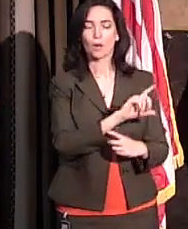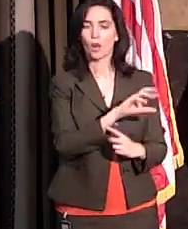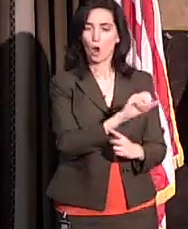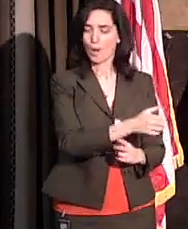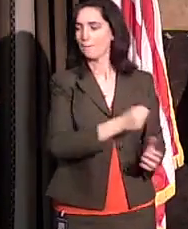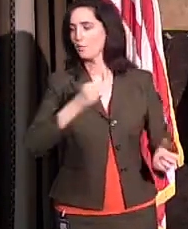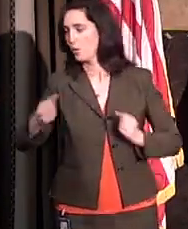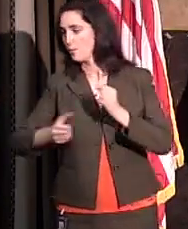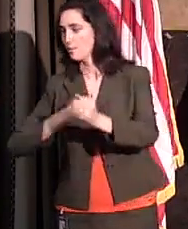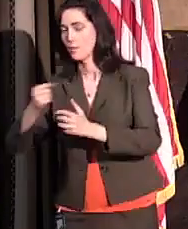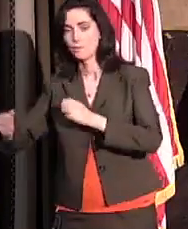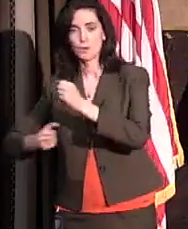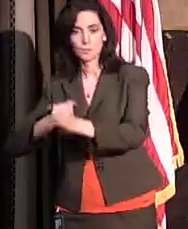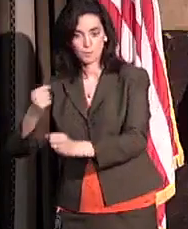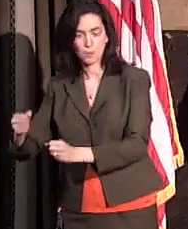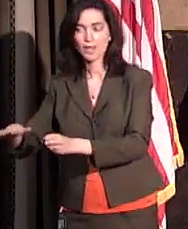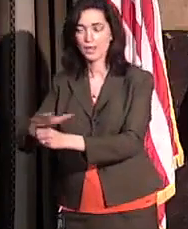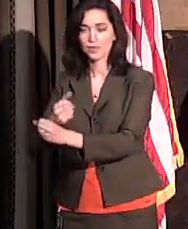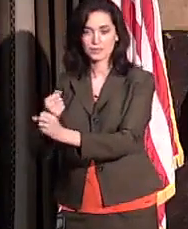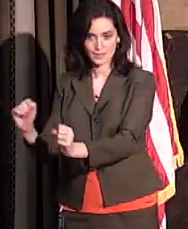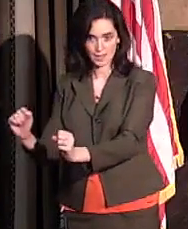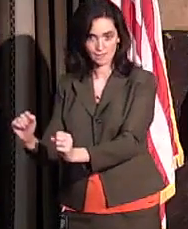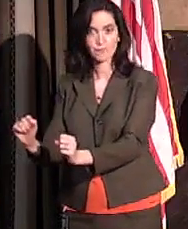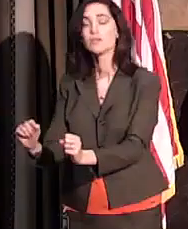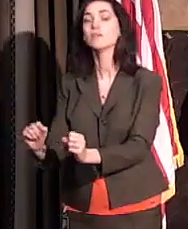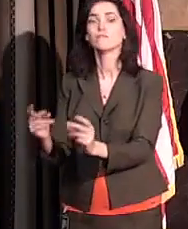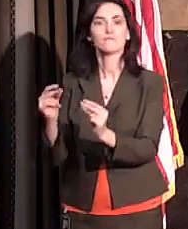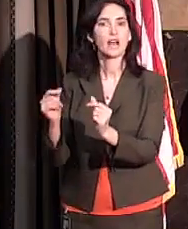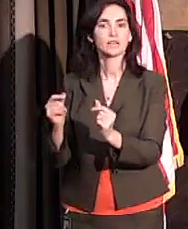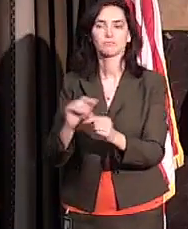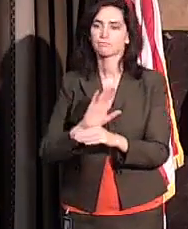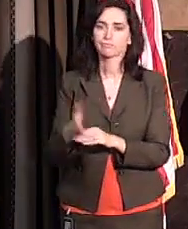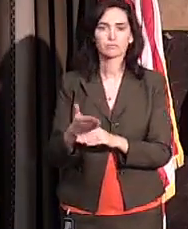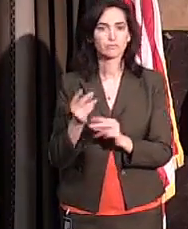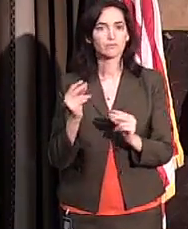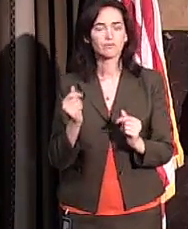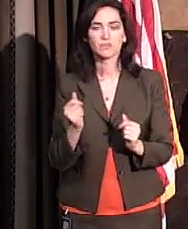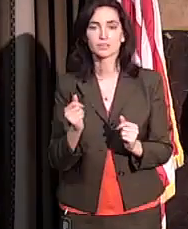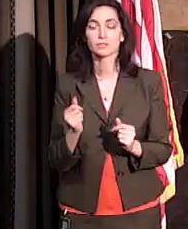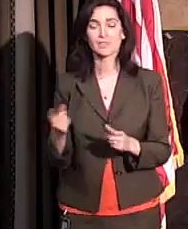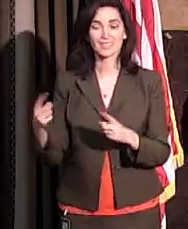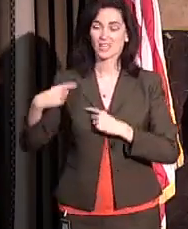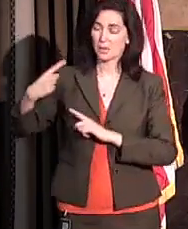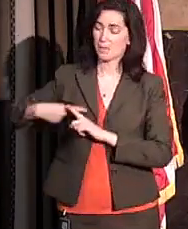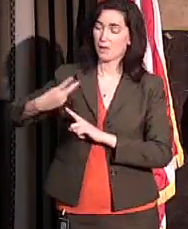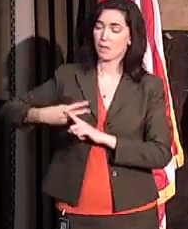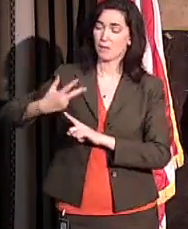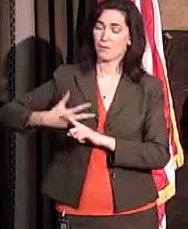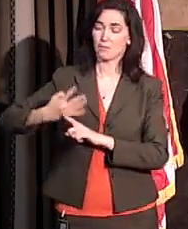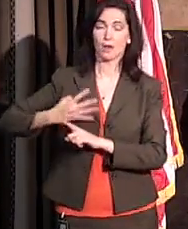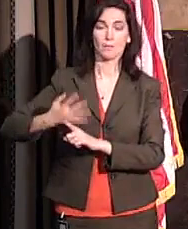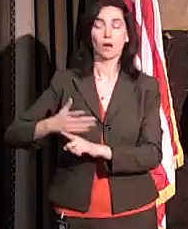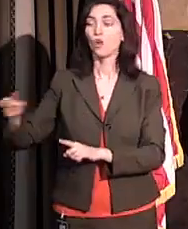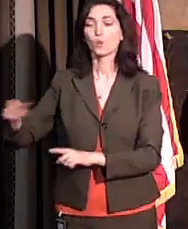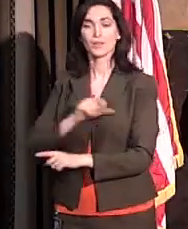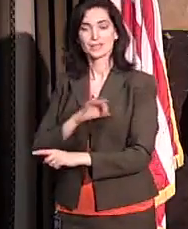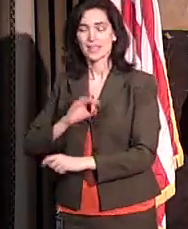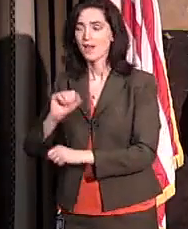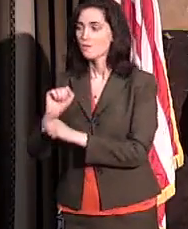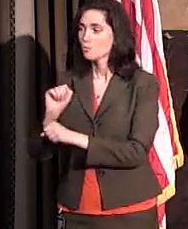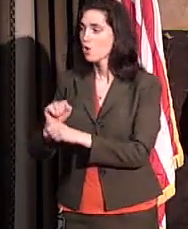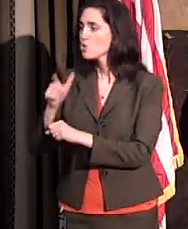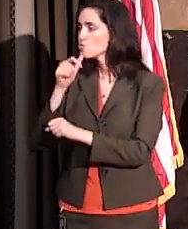securing their non-congregant shelter space virtually overnight. Over the past several months, staff have worked with the remaining evacuees